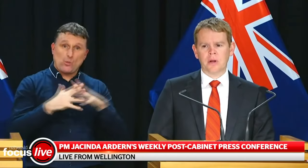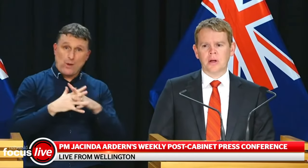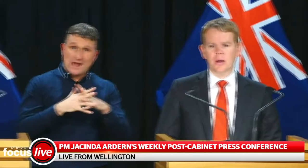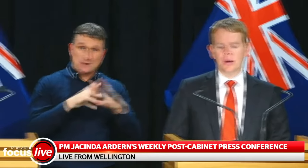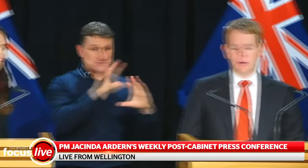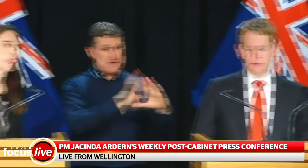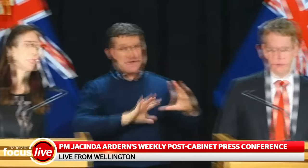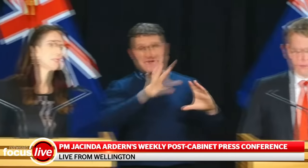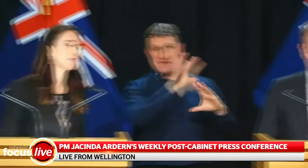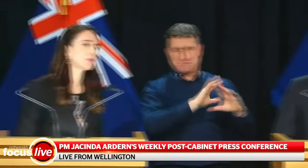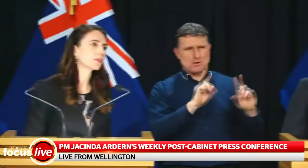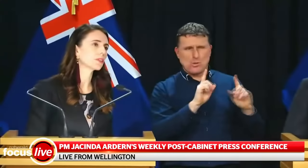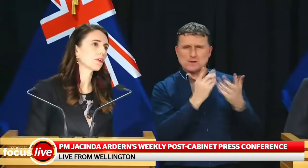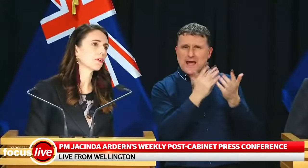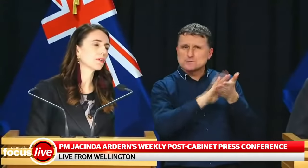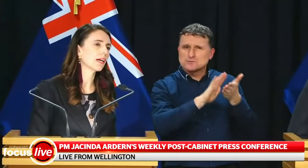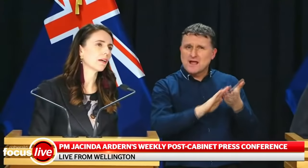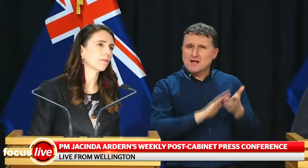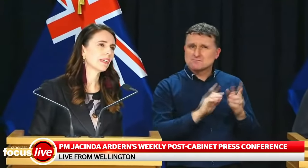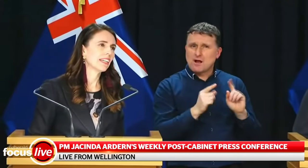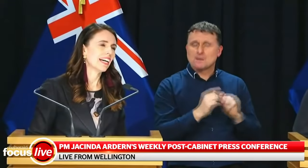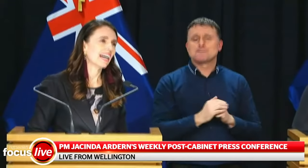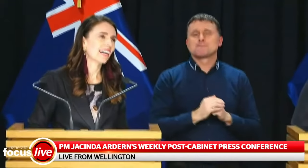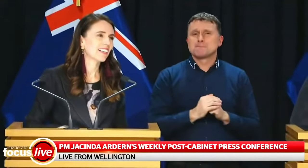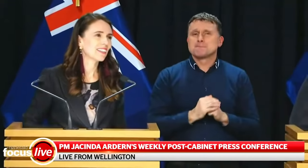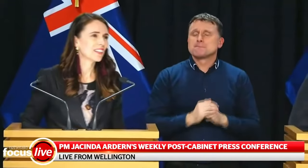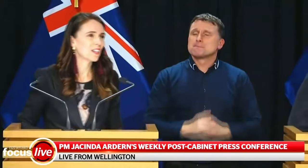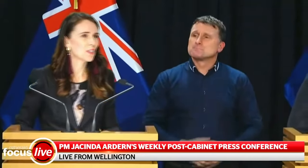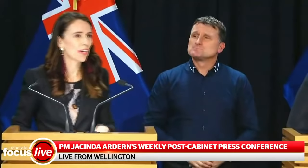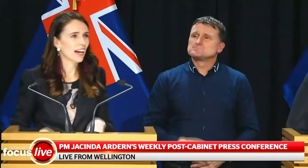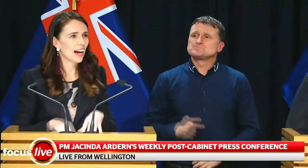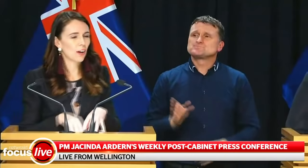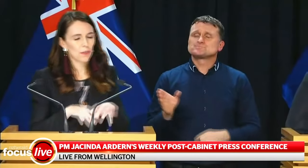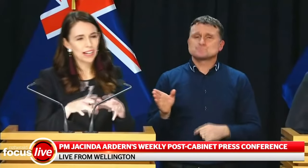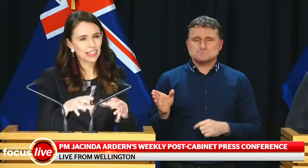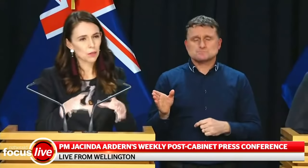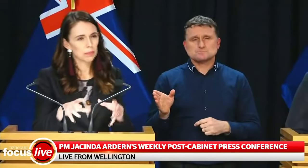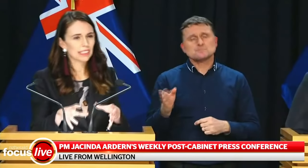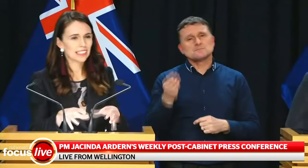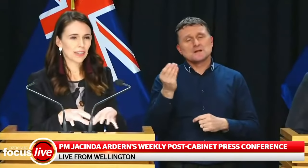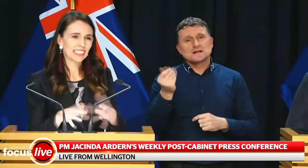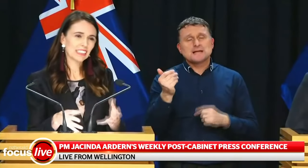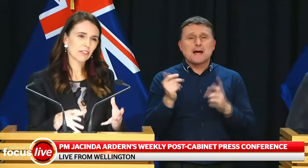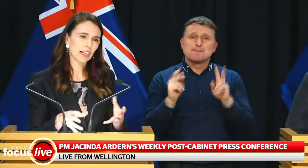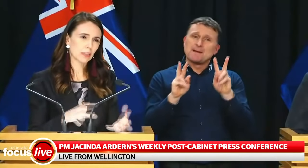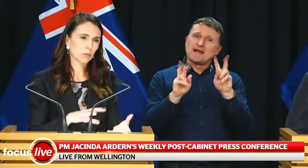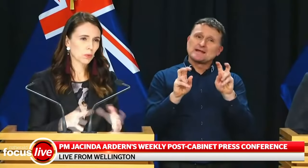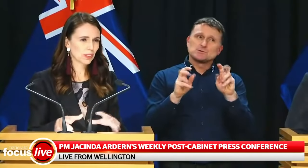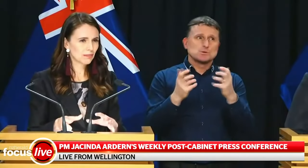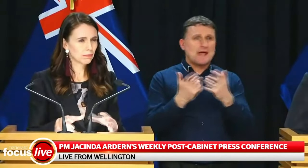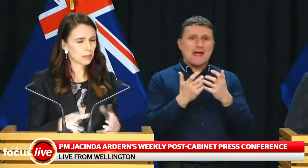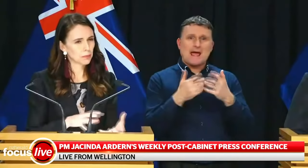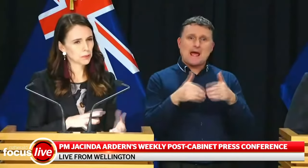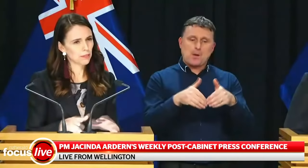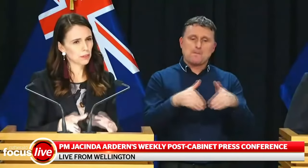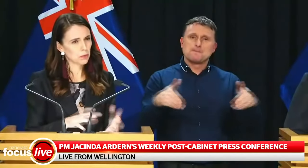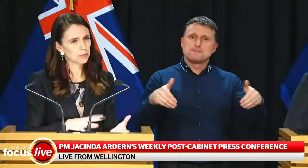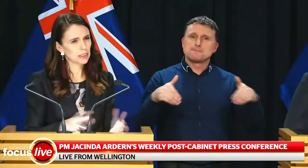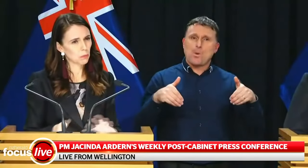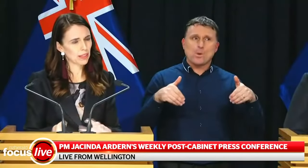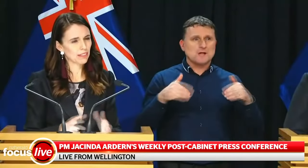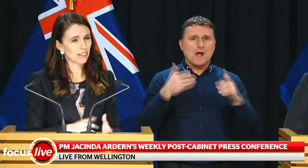catchment. Yeah, some of the issues, of course, though, are around our ability to identify at the border people's